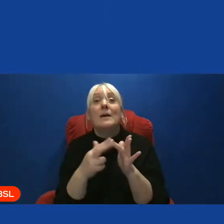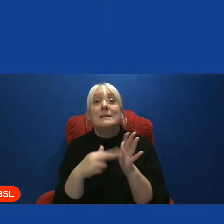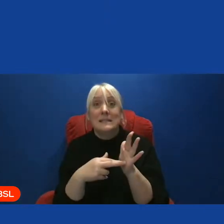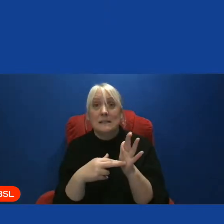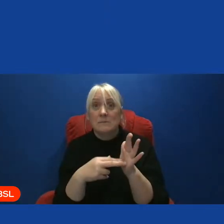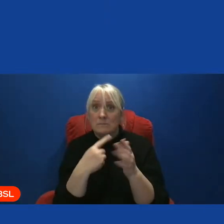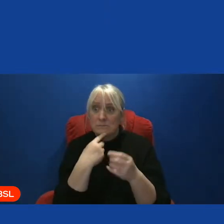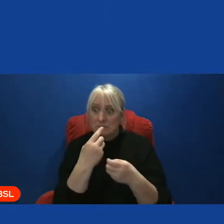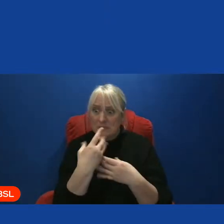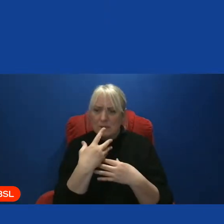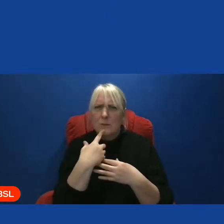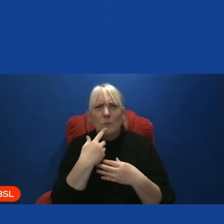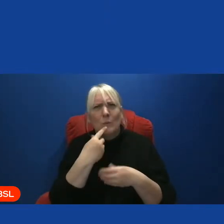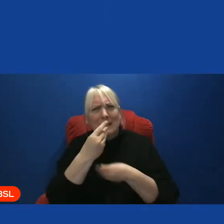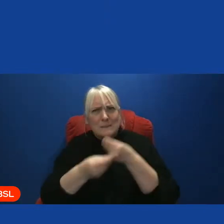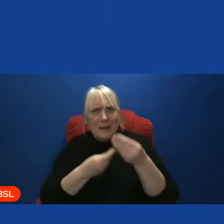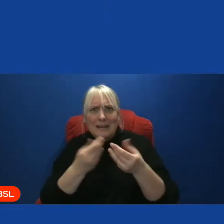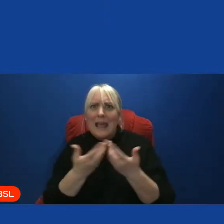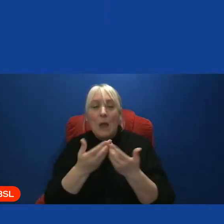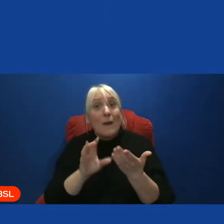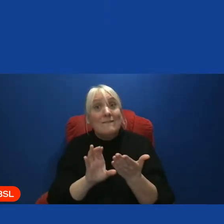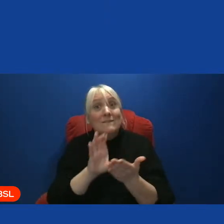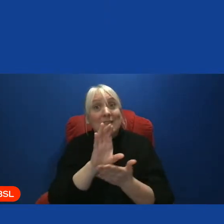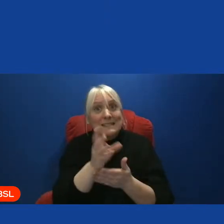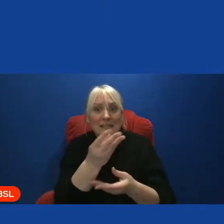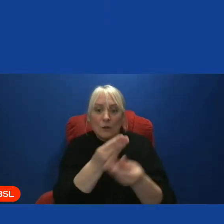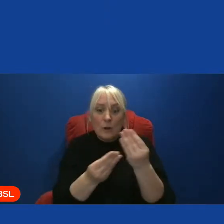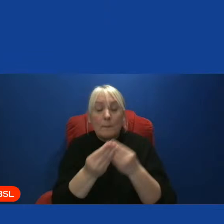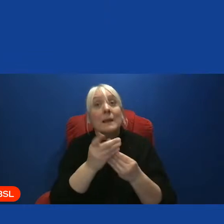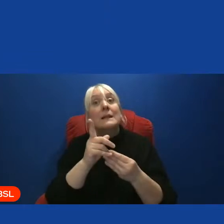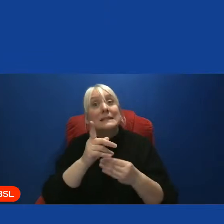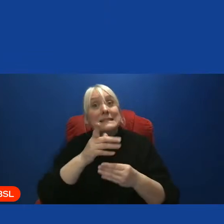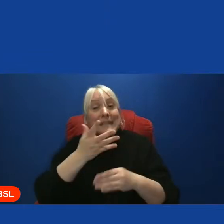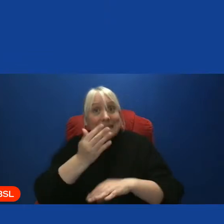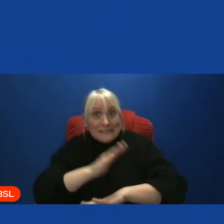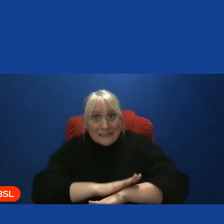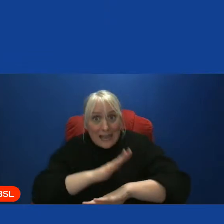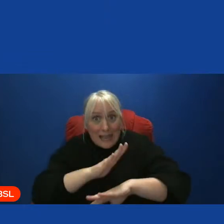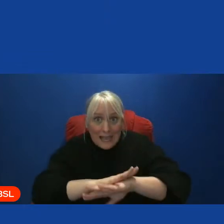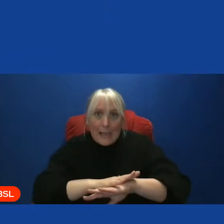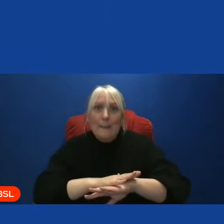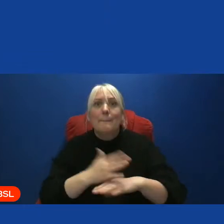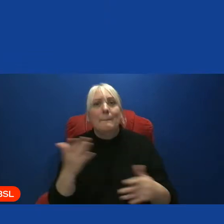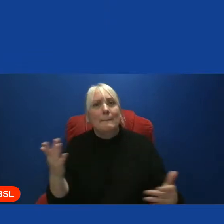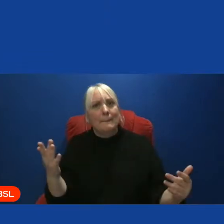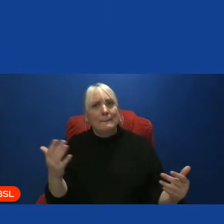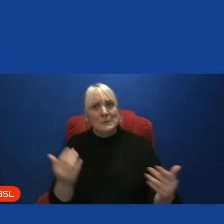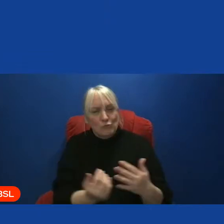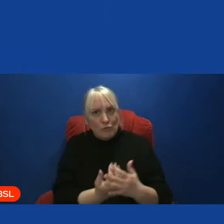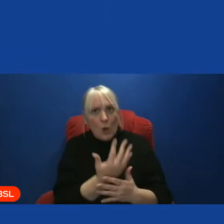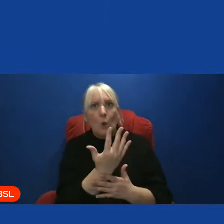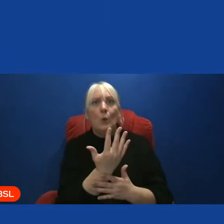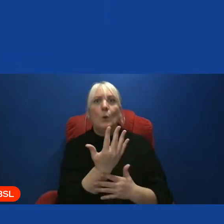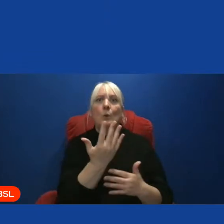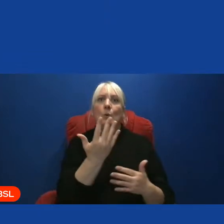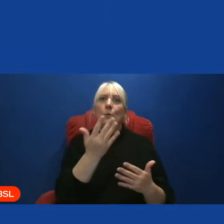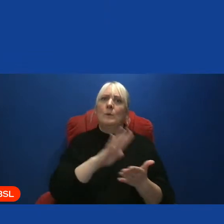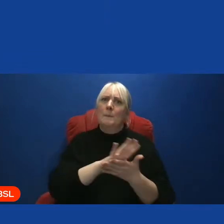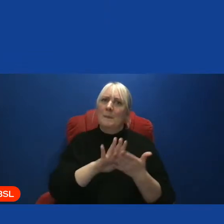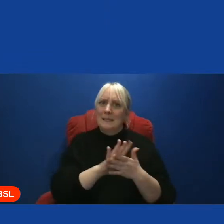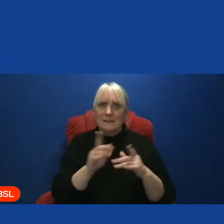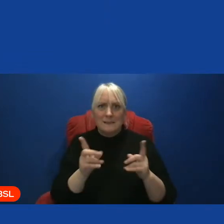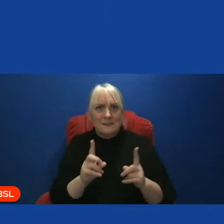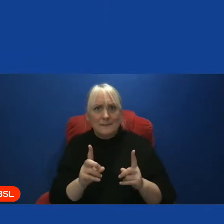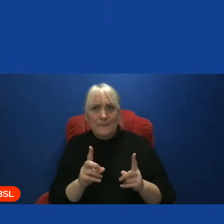about how you invest in the economy, but actually it takes time for that investment to pay off. And that what you do is in